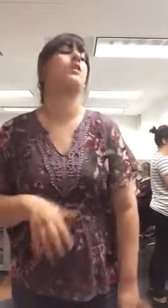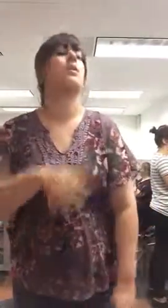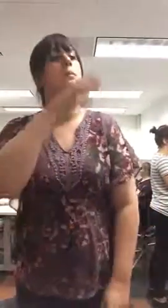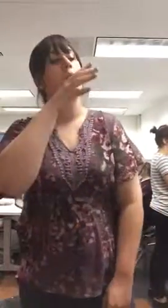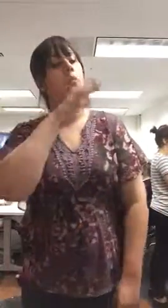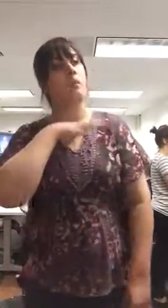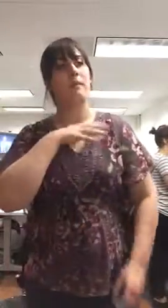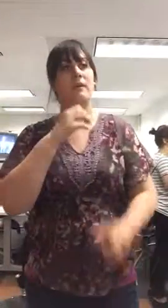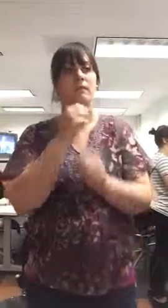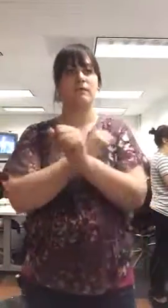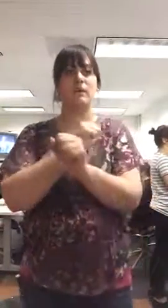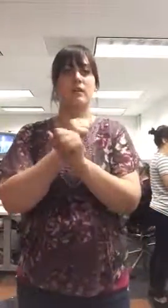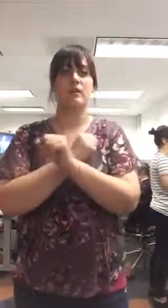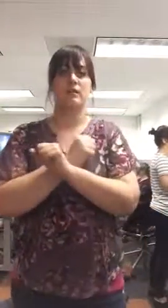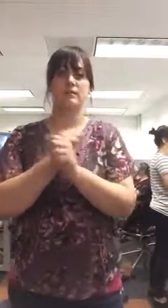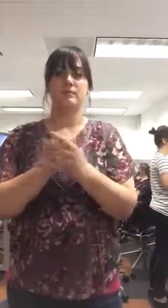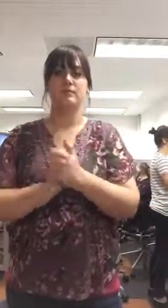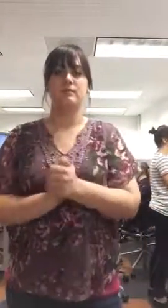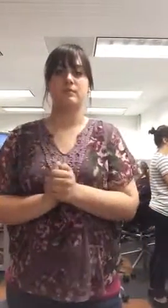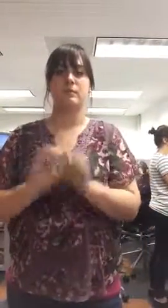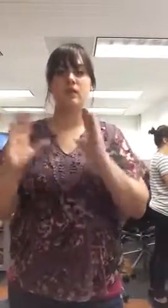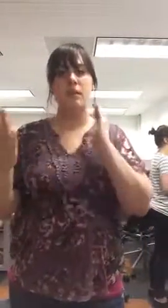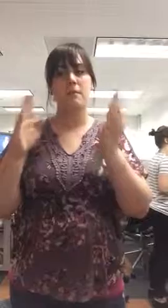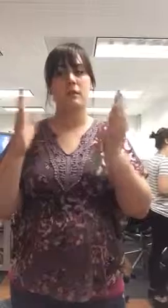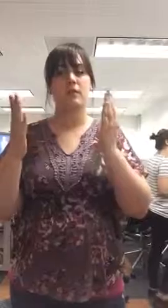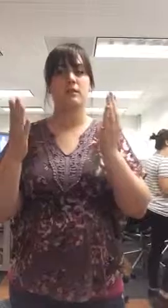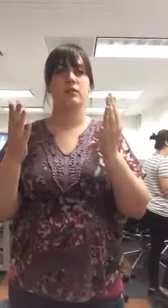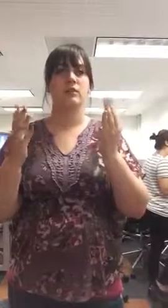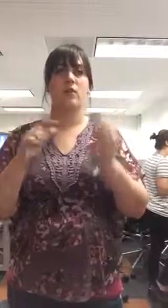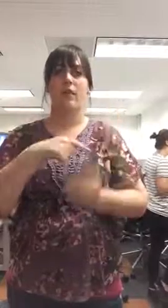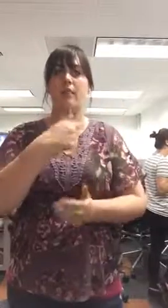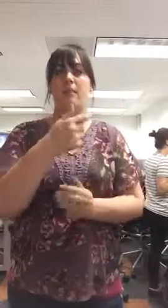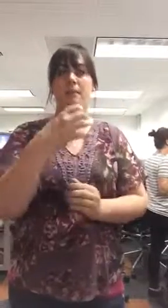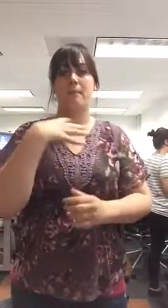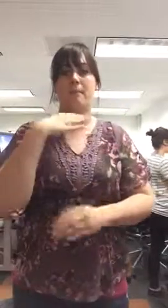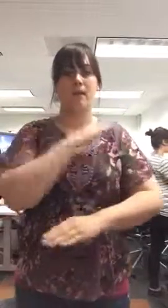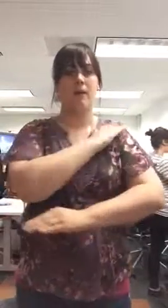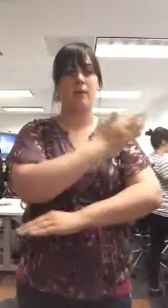And compared to any other power, Western or Axis